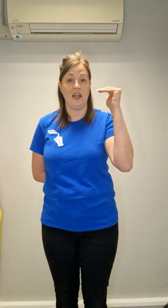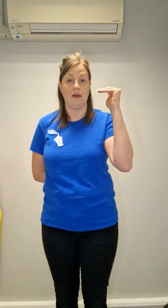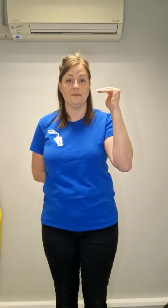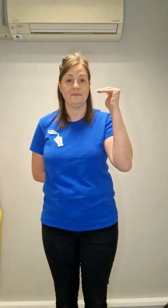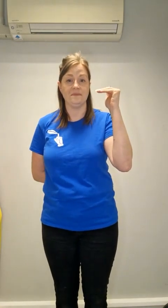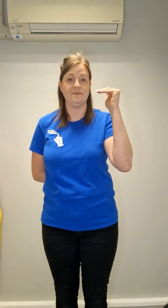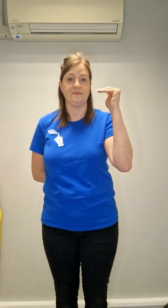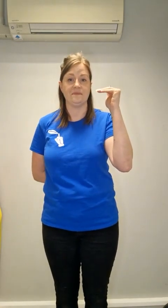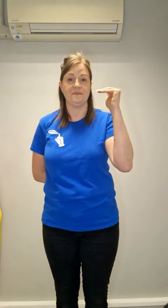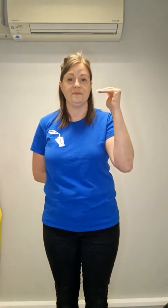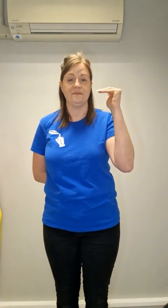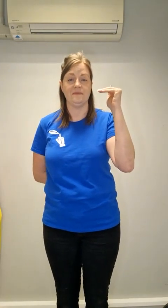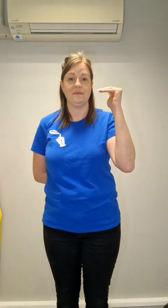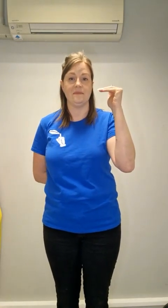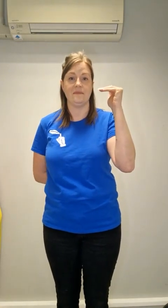building.